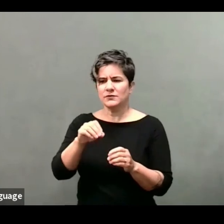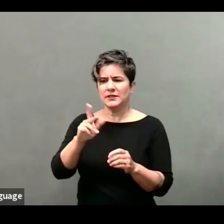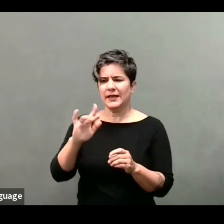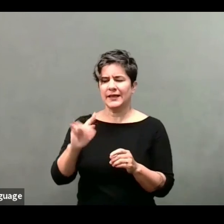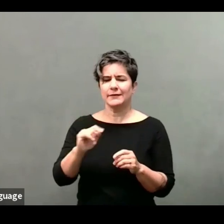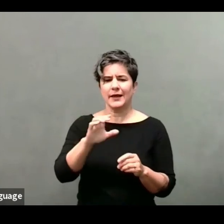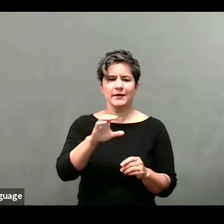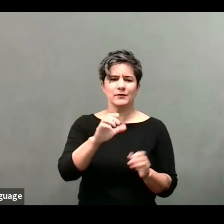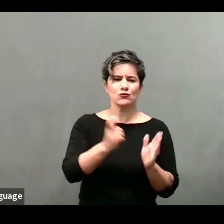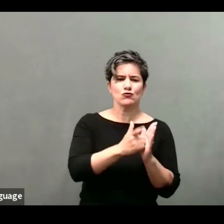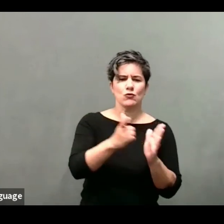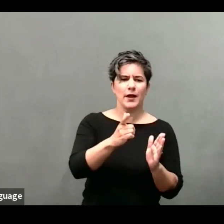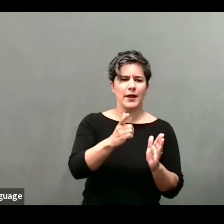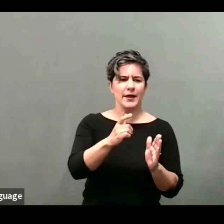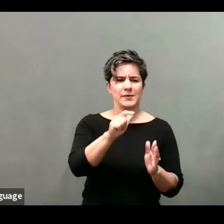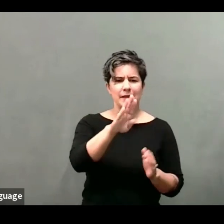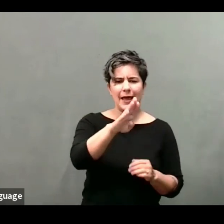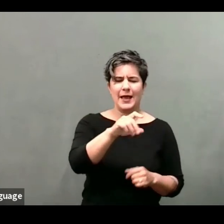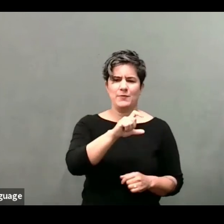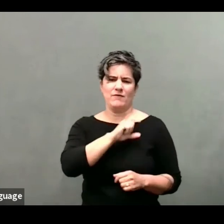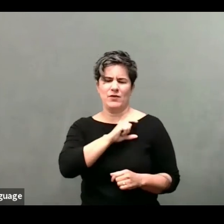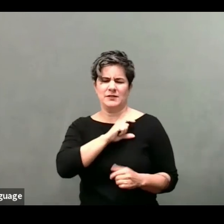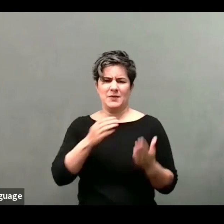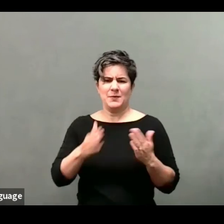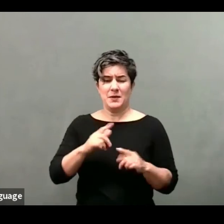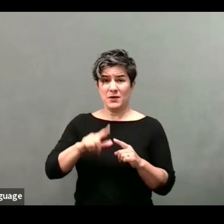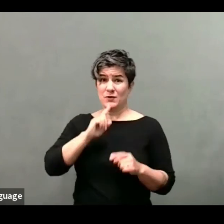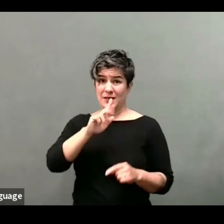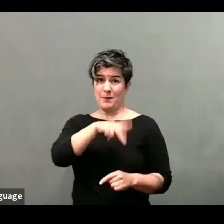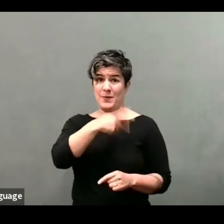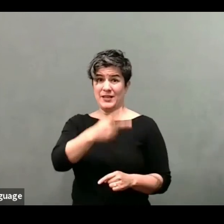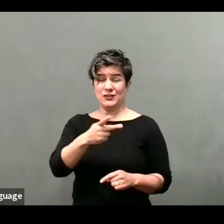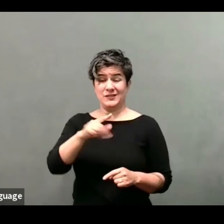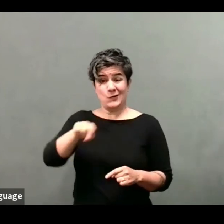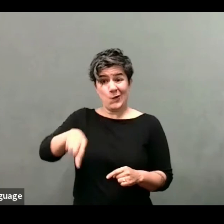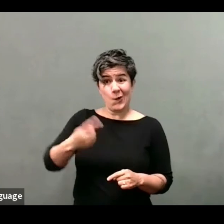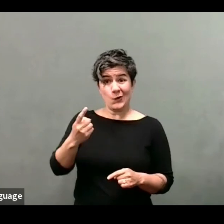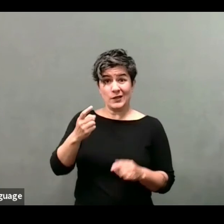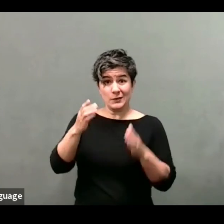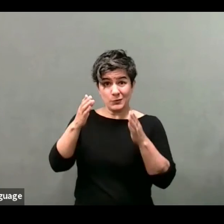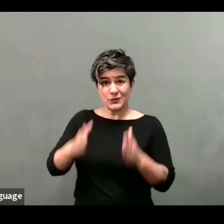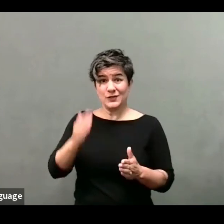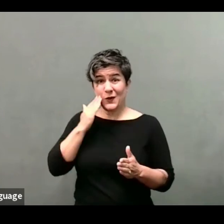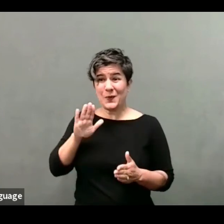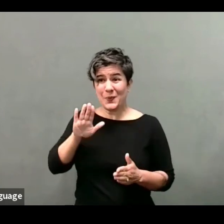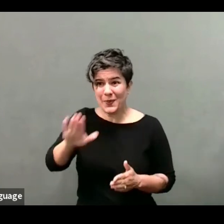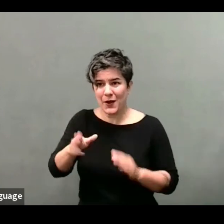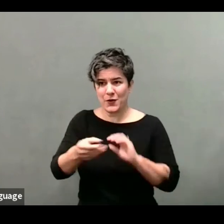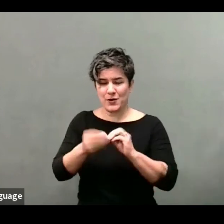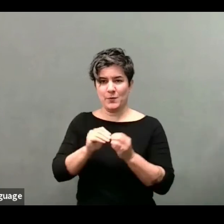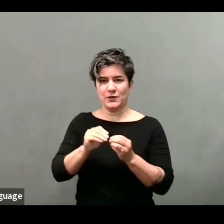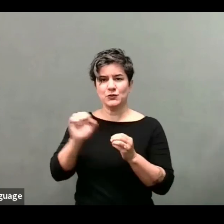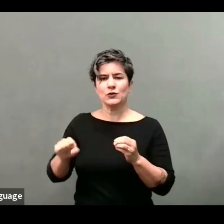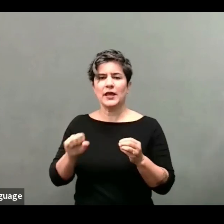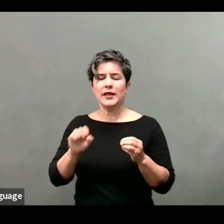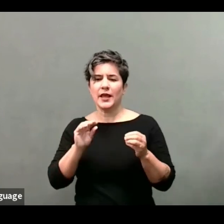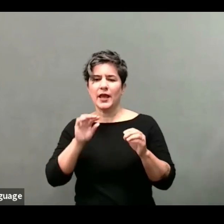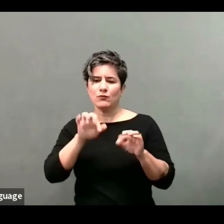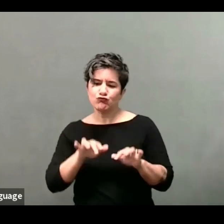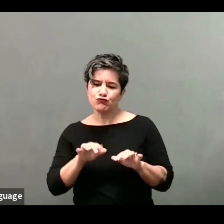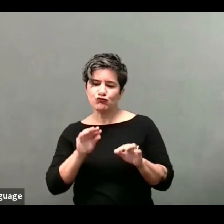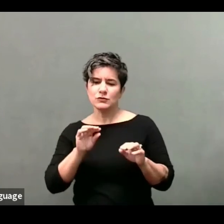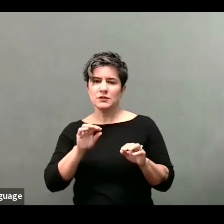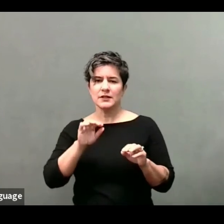lab and law enforcement. And so this allows the patient to just check up on this whenever they want, and also be able to reach